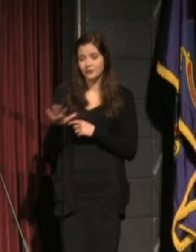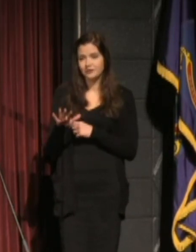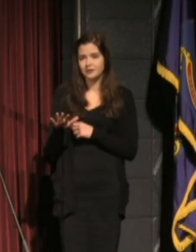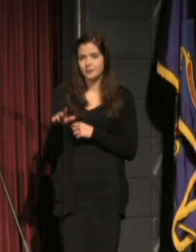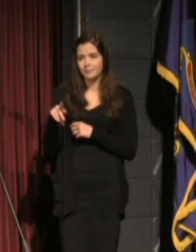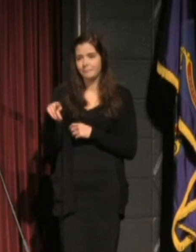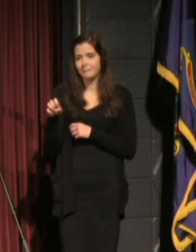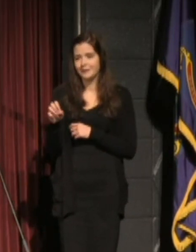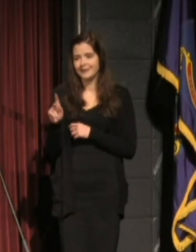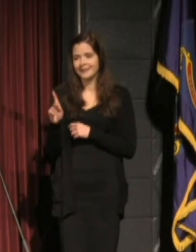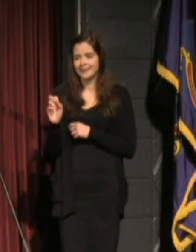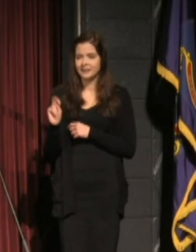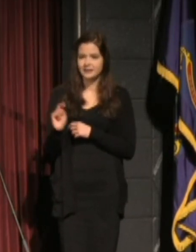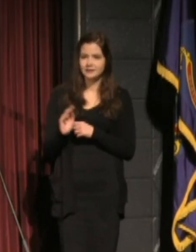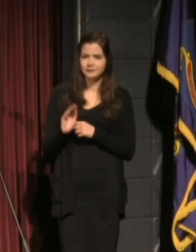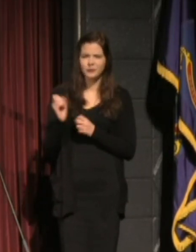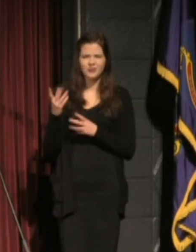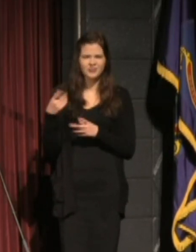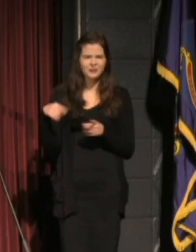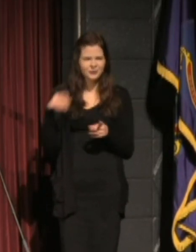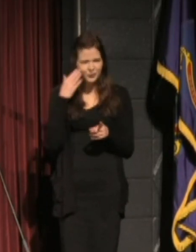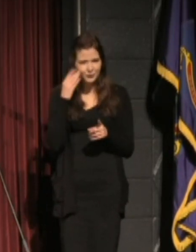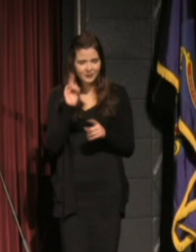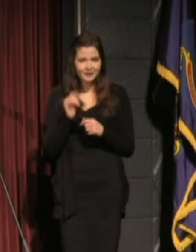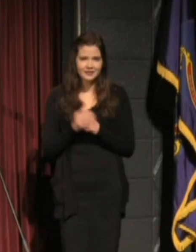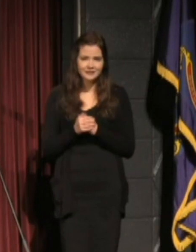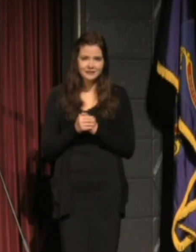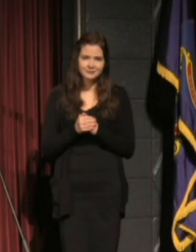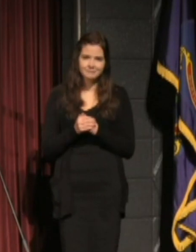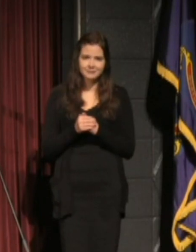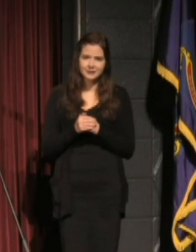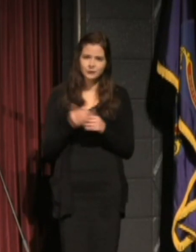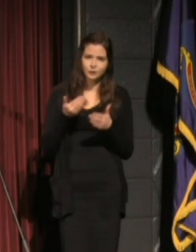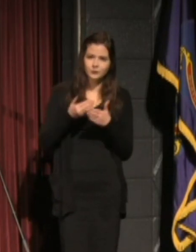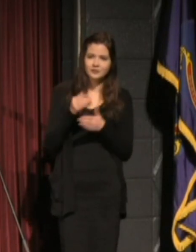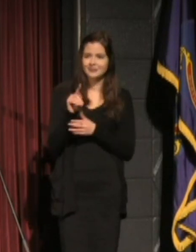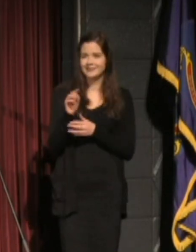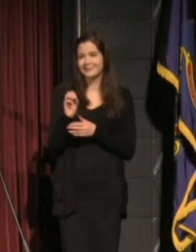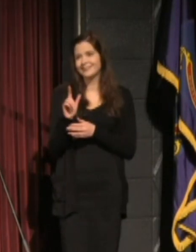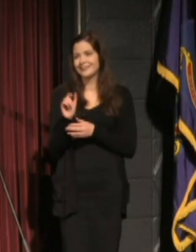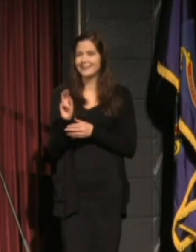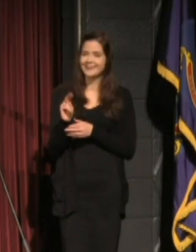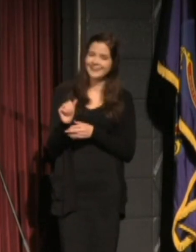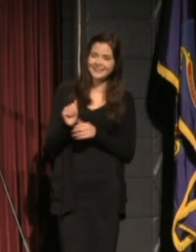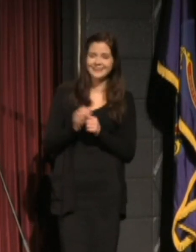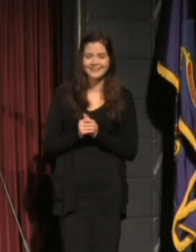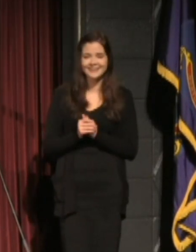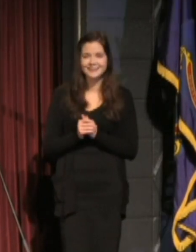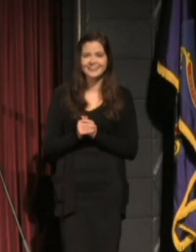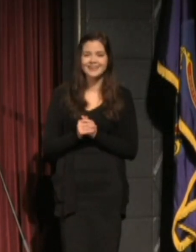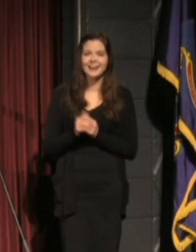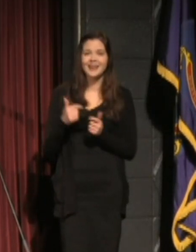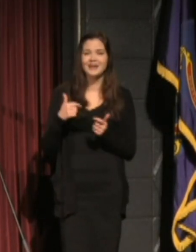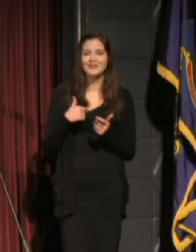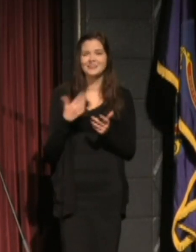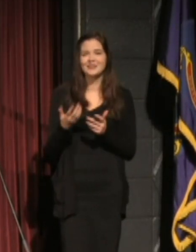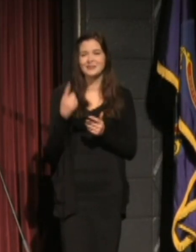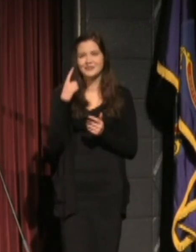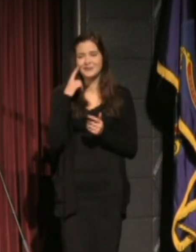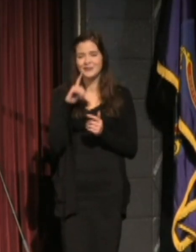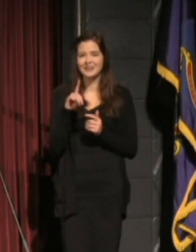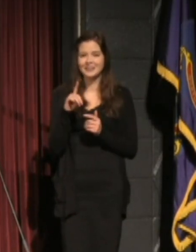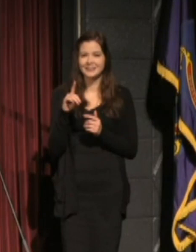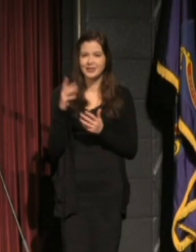Pekin, where most of you know where that is. It's a suburb of Tallinn. And I was there for